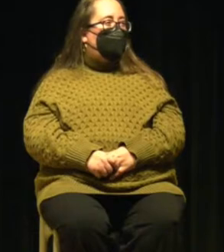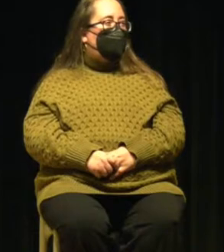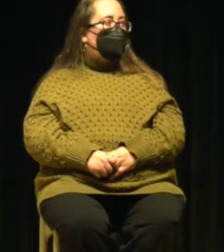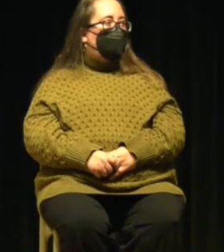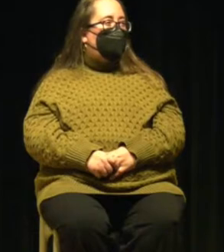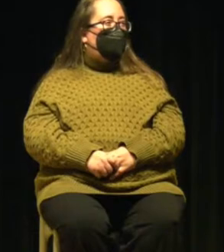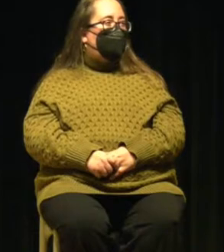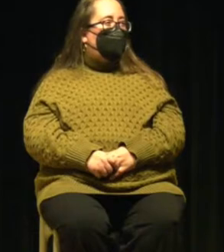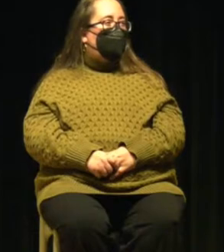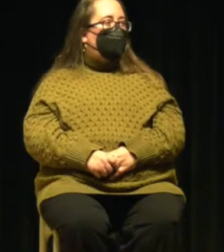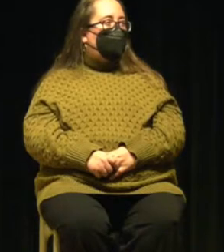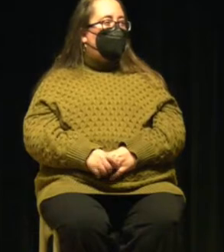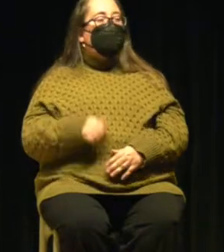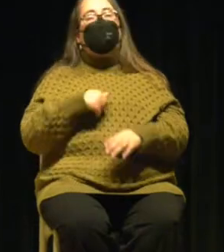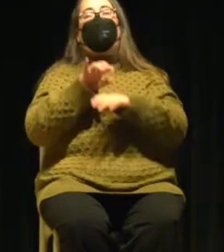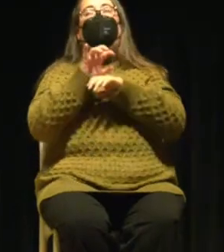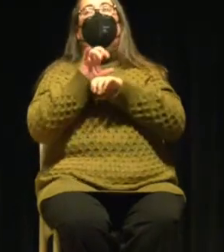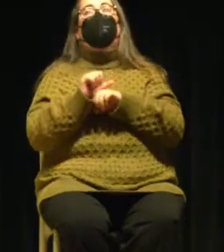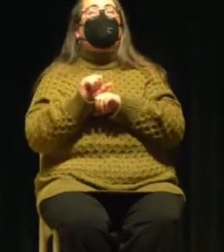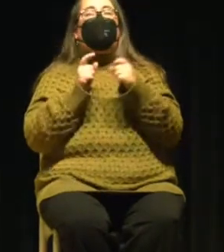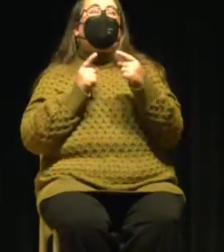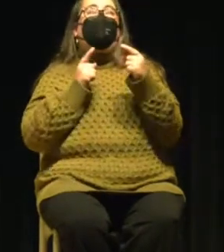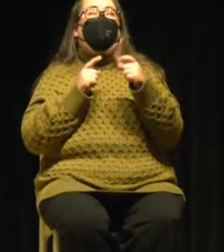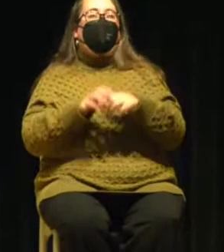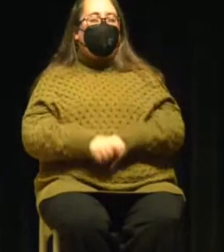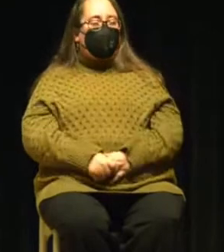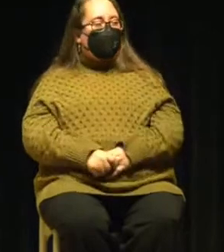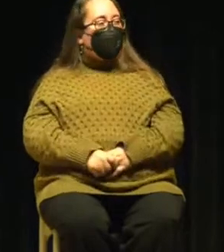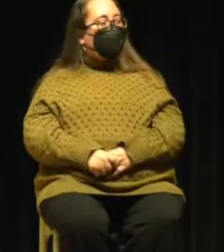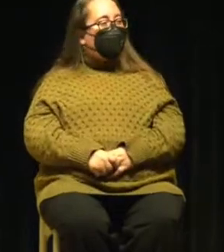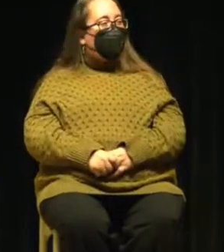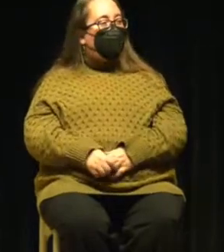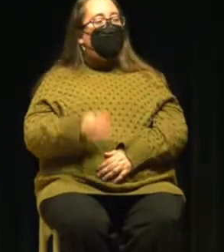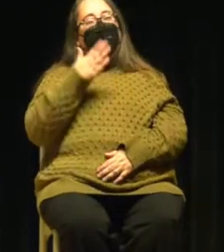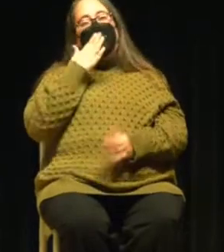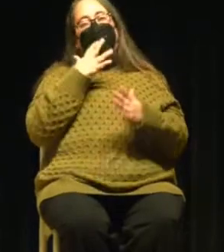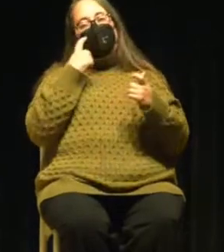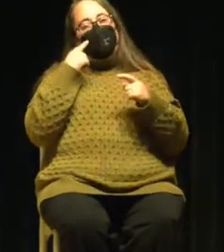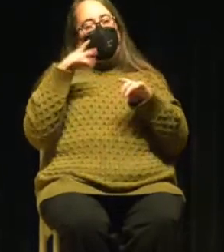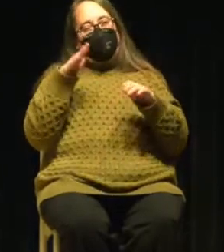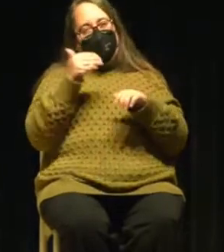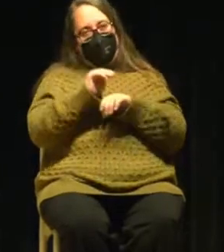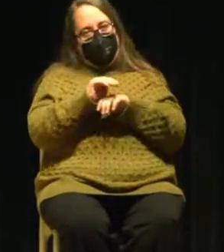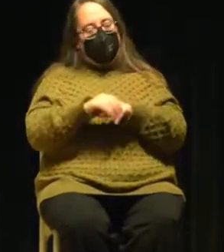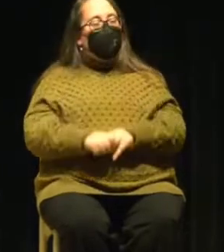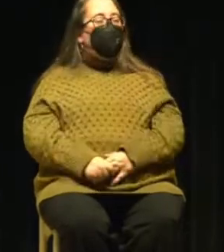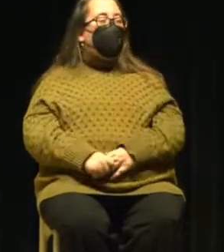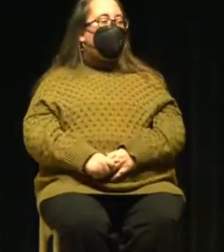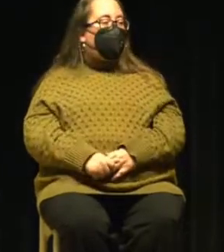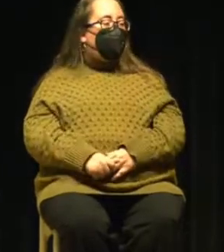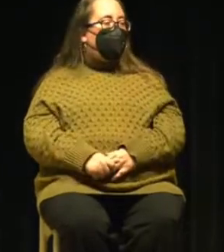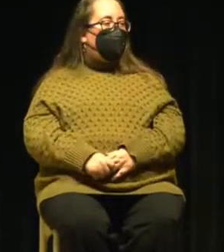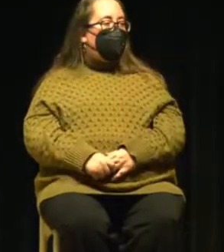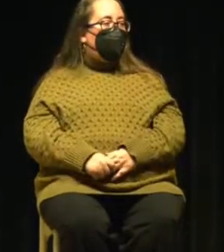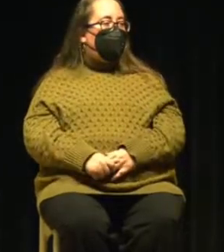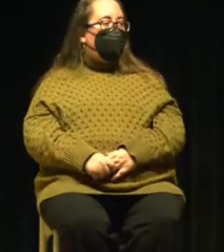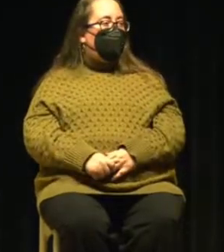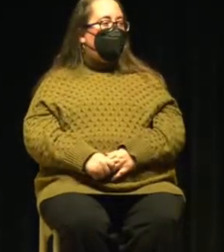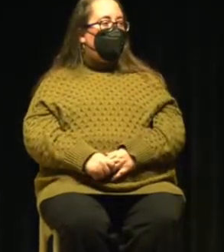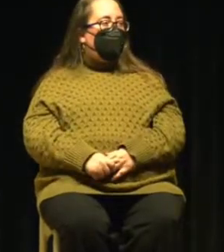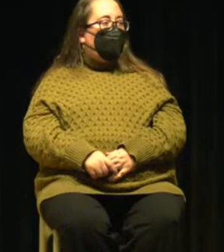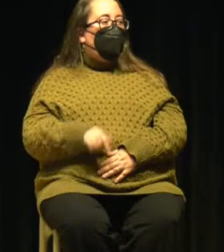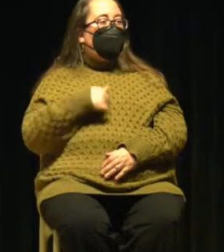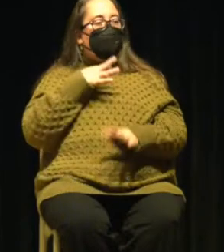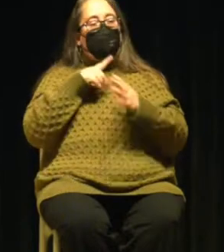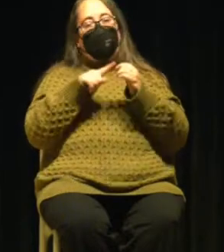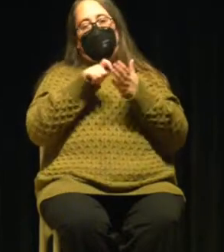Well, I'm used to this struggle. Yeah. So, thank you so much for coming out tonight. I wanted to talk a little bit about